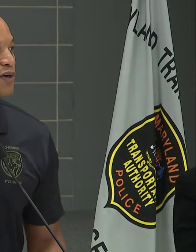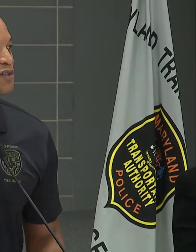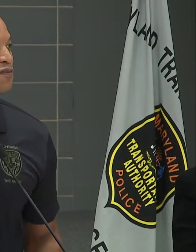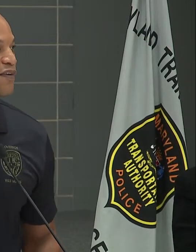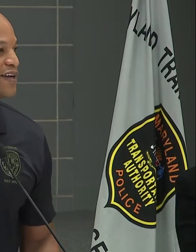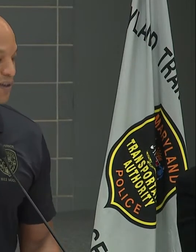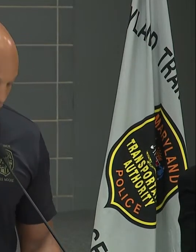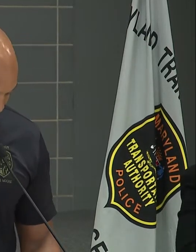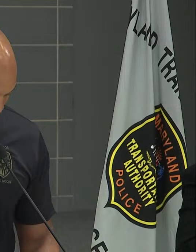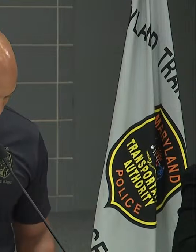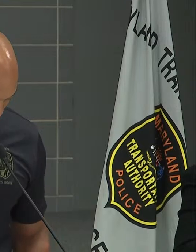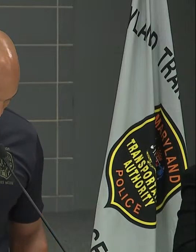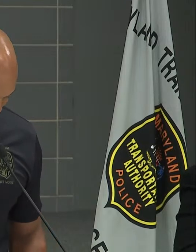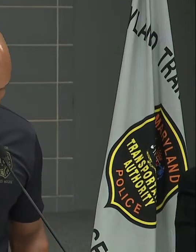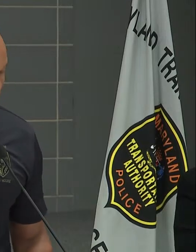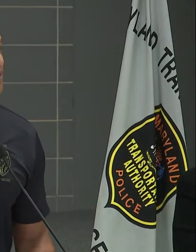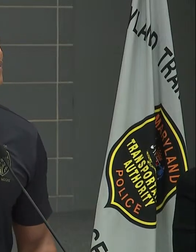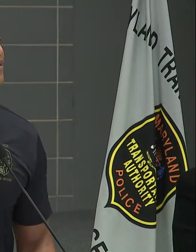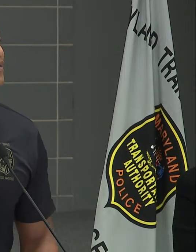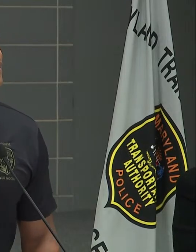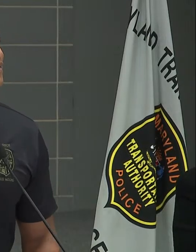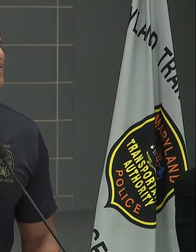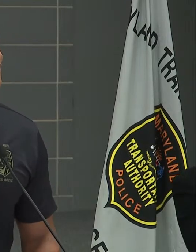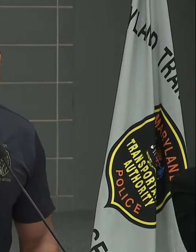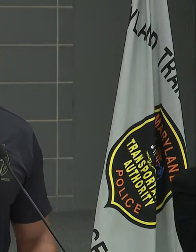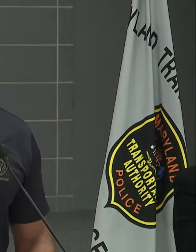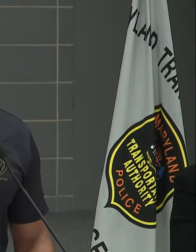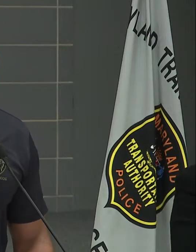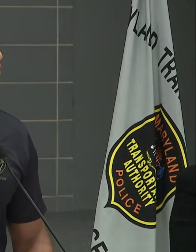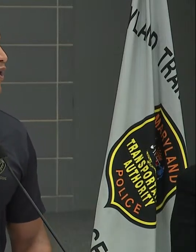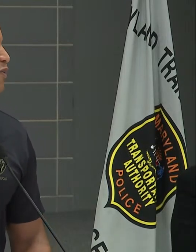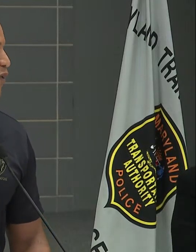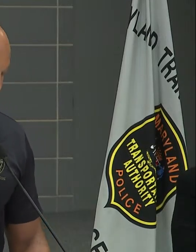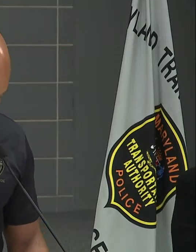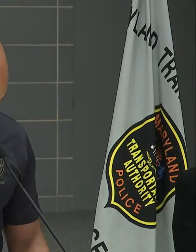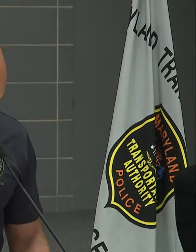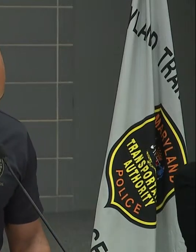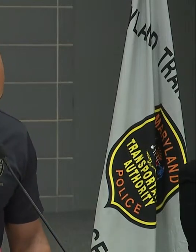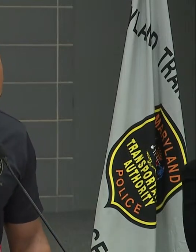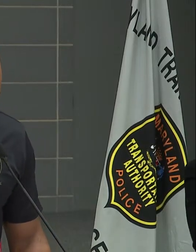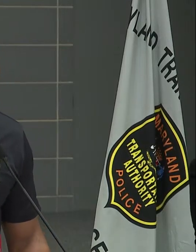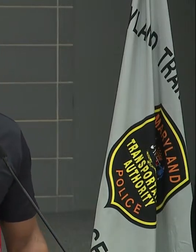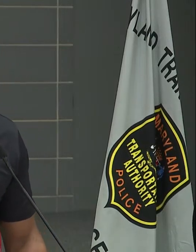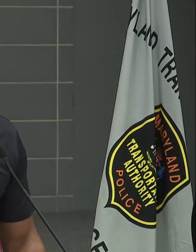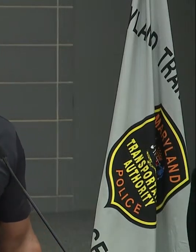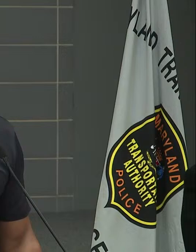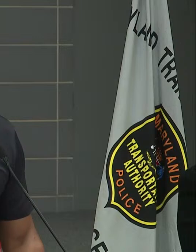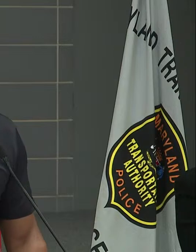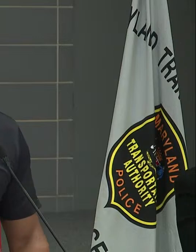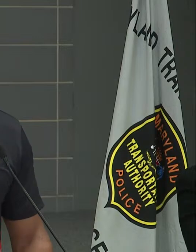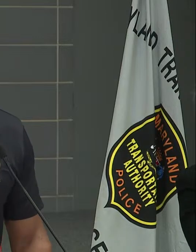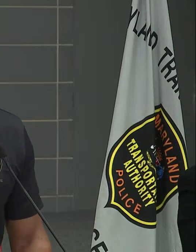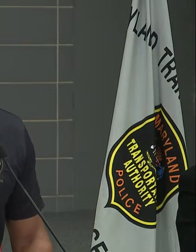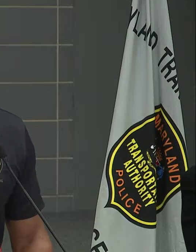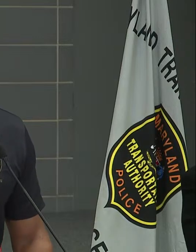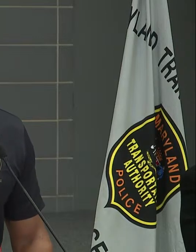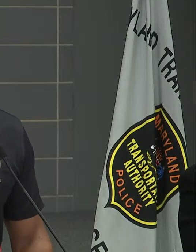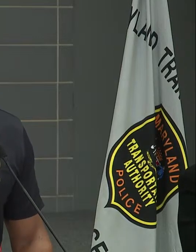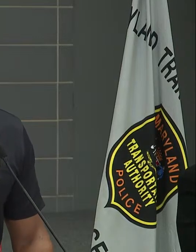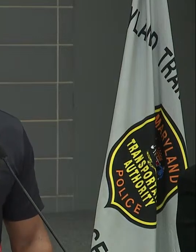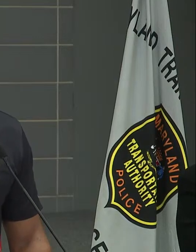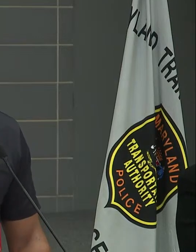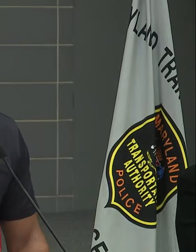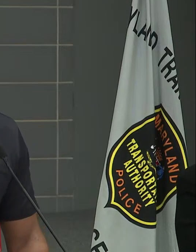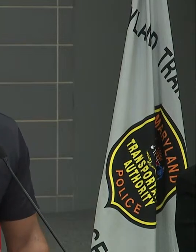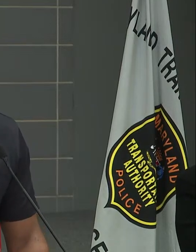He's a personal friend and a frat brother, and he's doing remarkable work. And I'm so grateful to have his